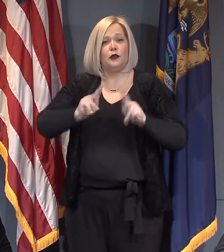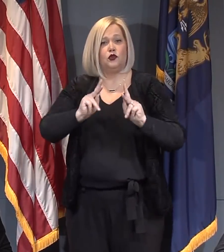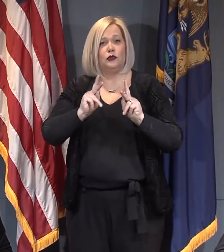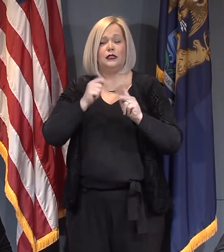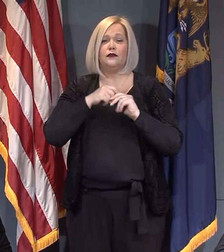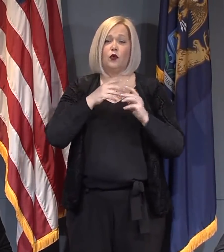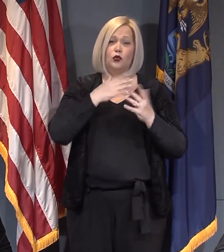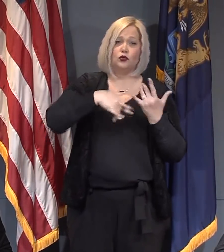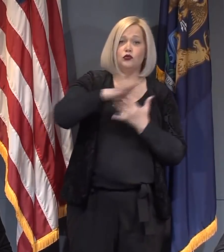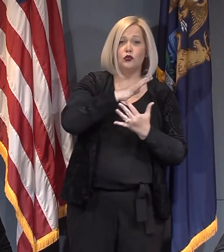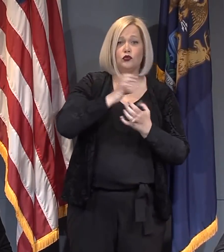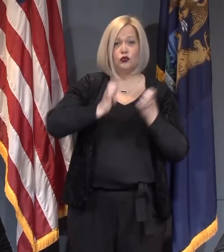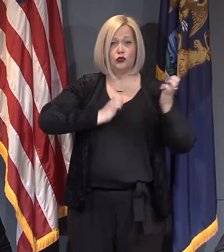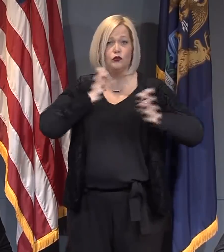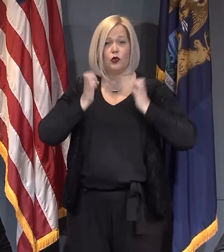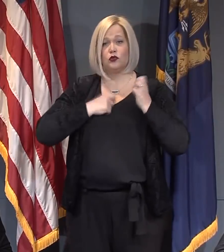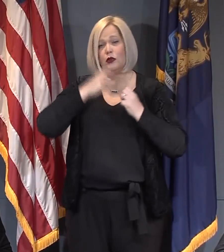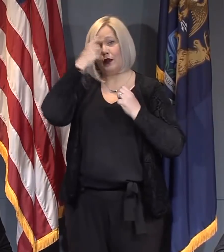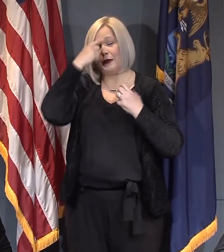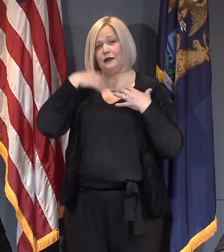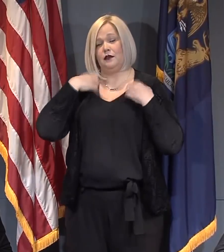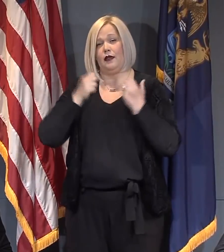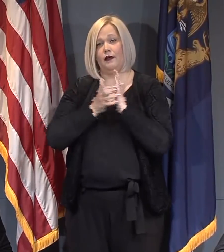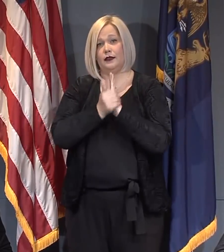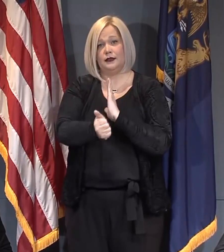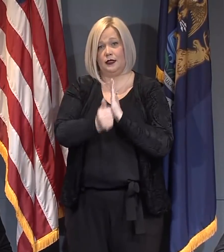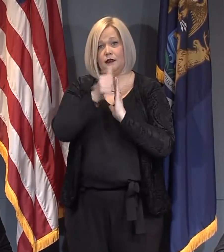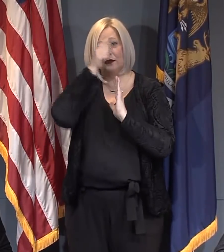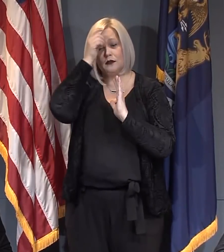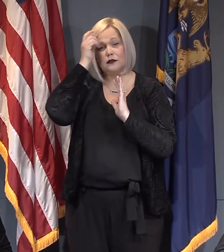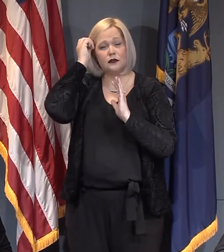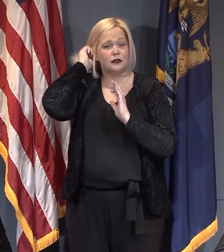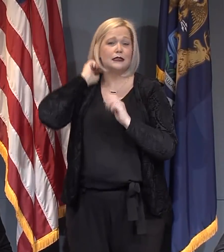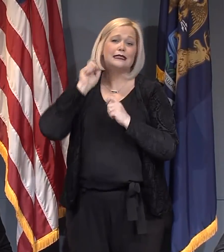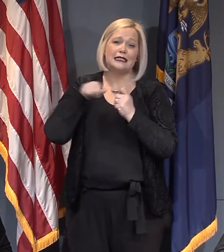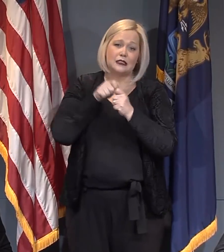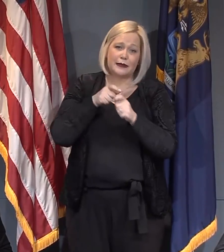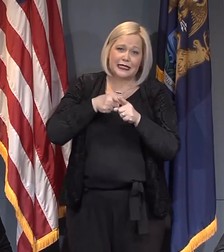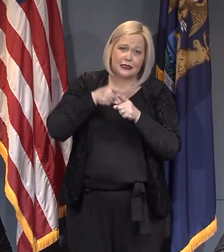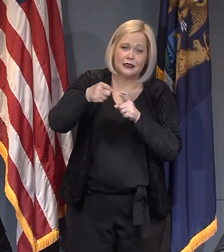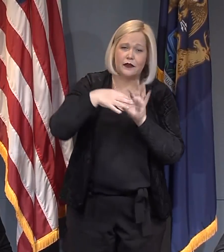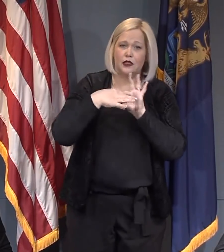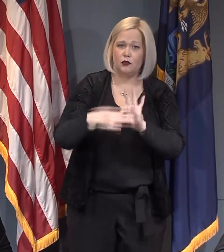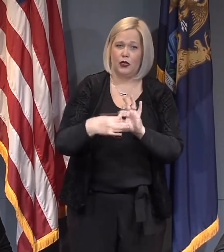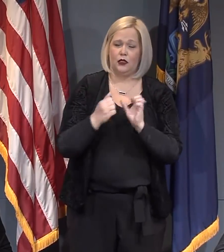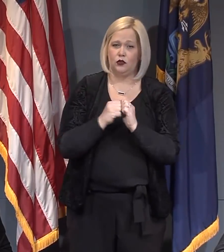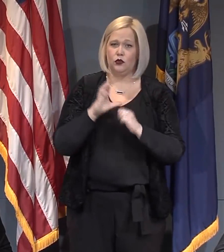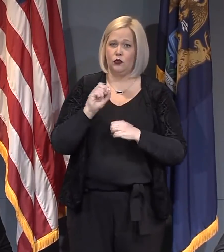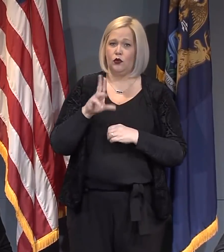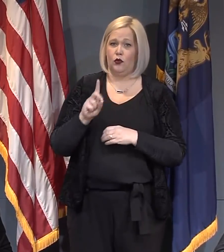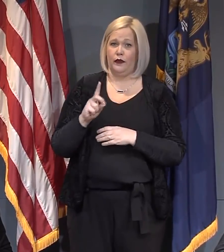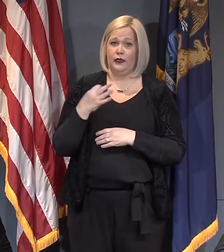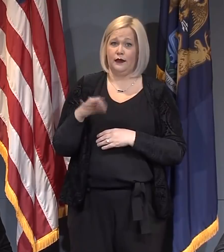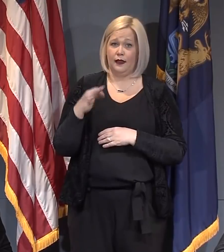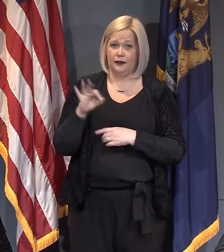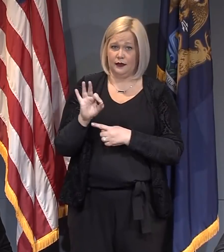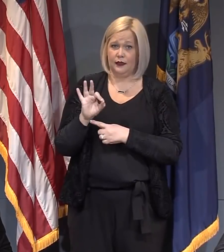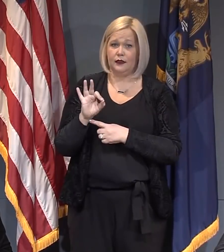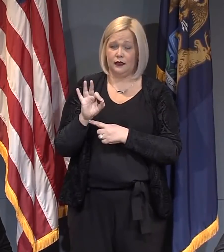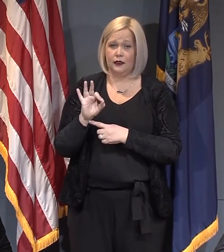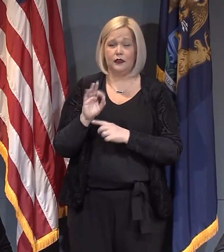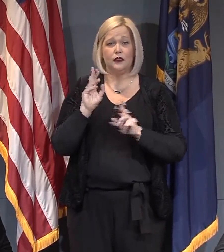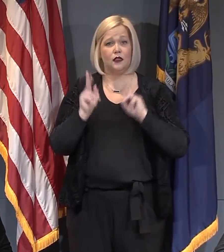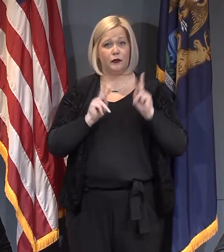social, emotional, and mental well-being skills, especially in the wake of the COVID-19 crisis. Michiganders